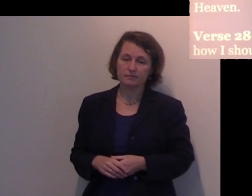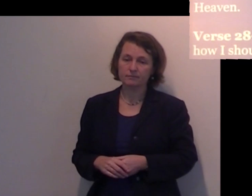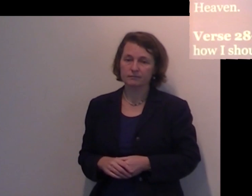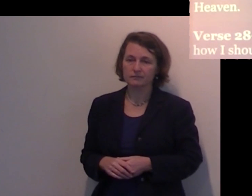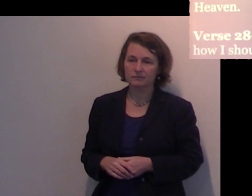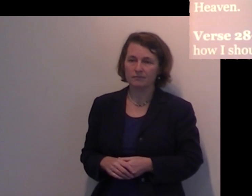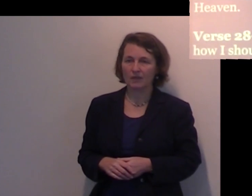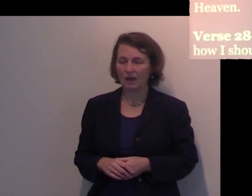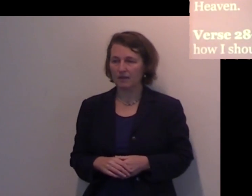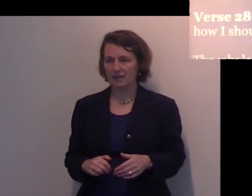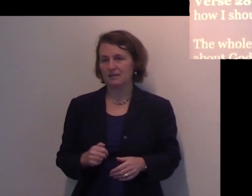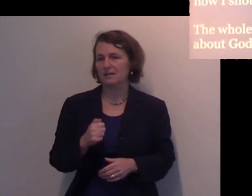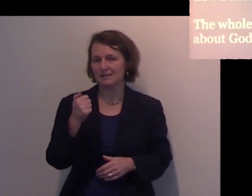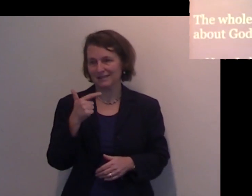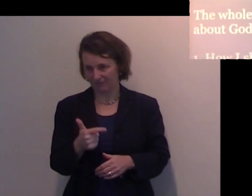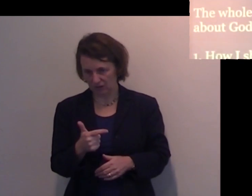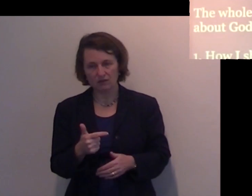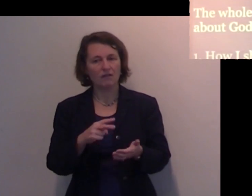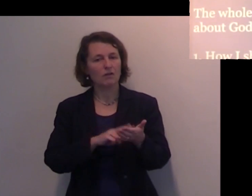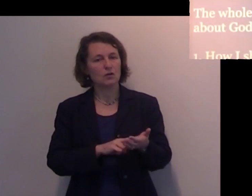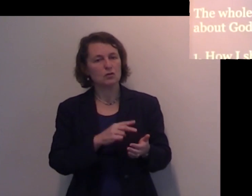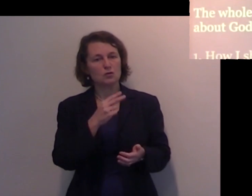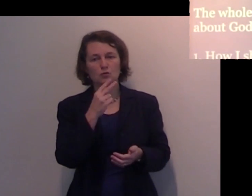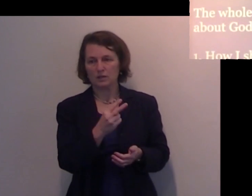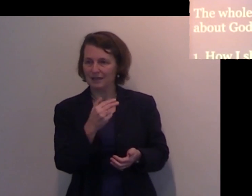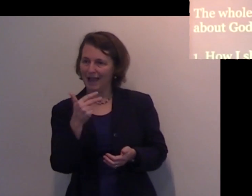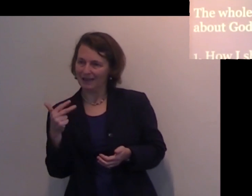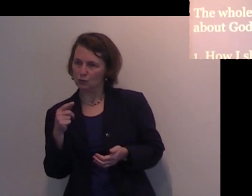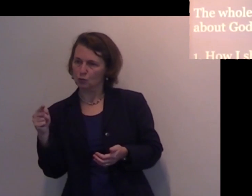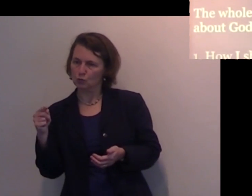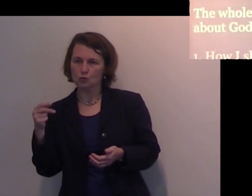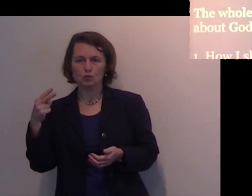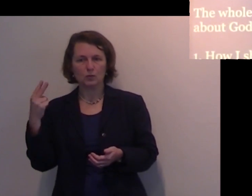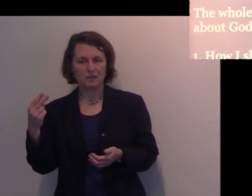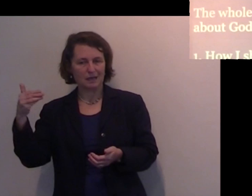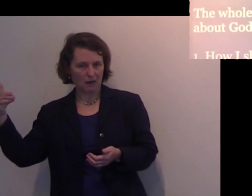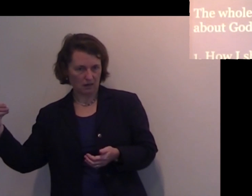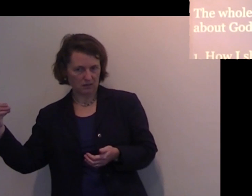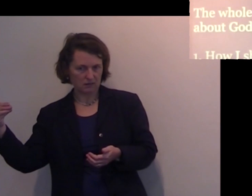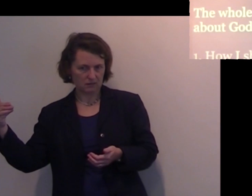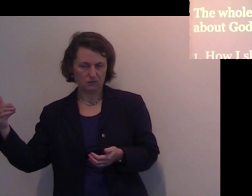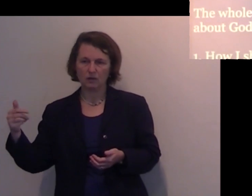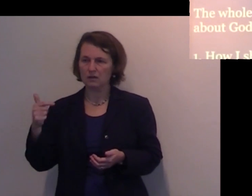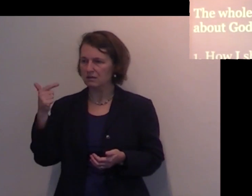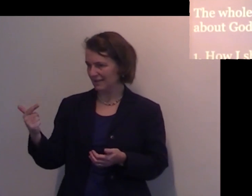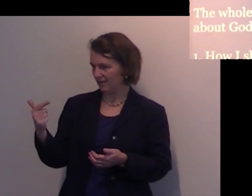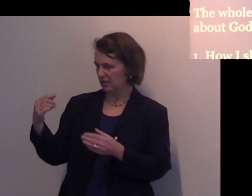Verses 28 to 29. These verses teach me how I should serve God.